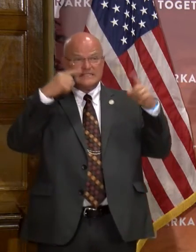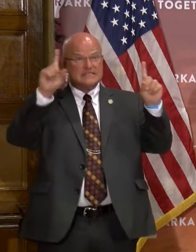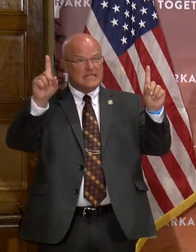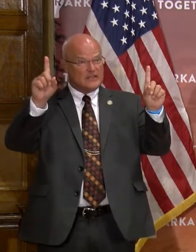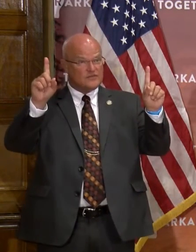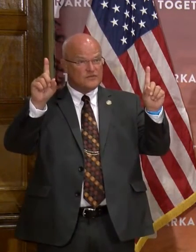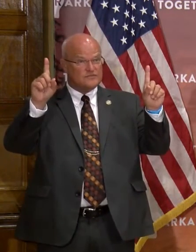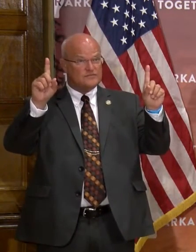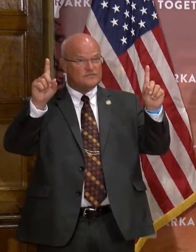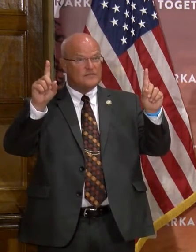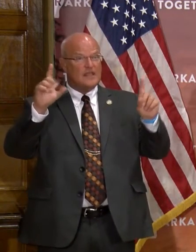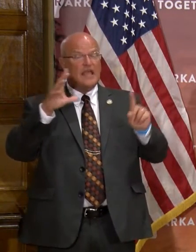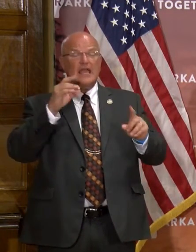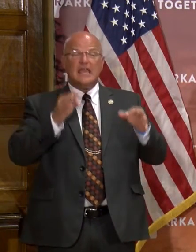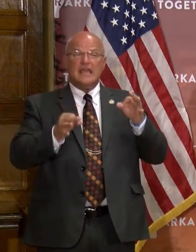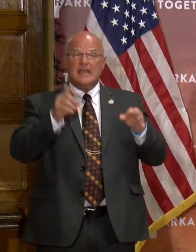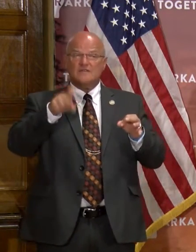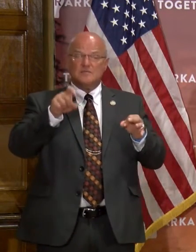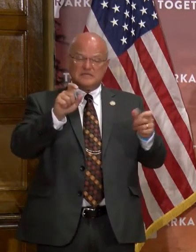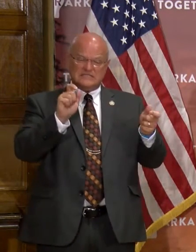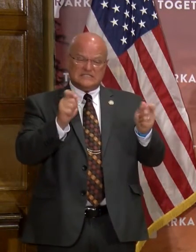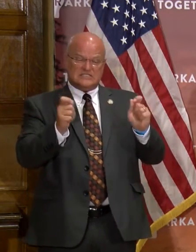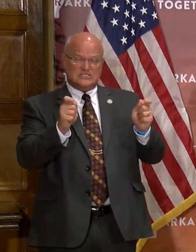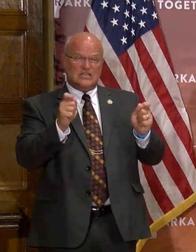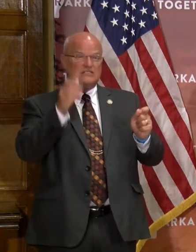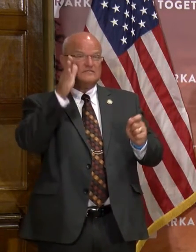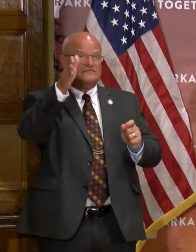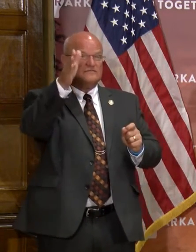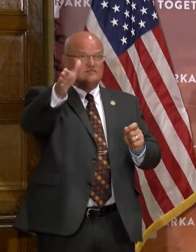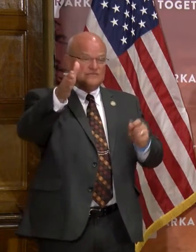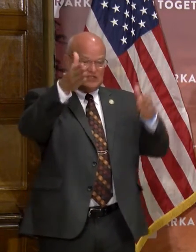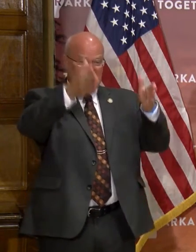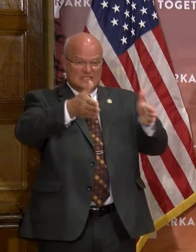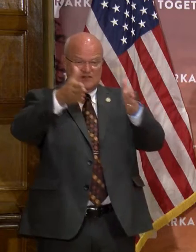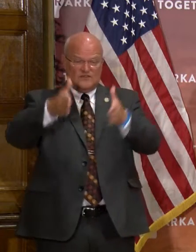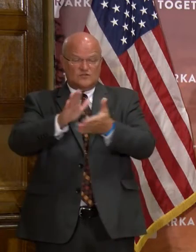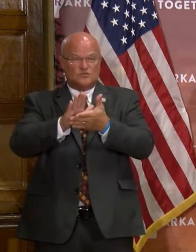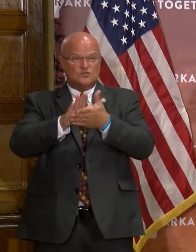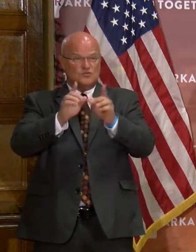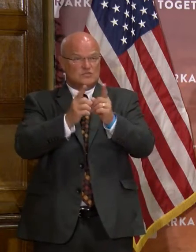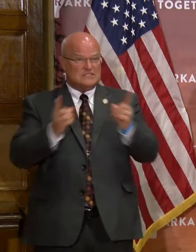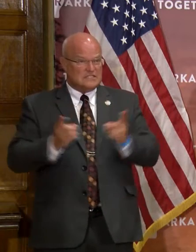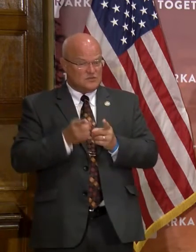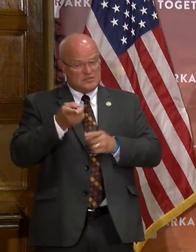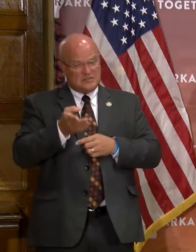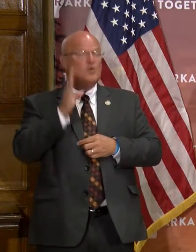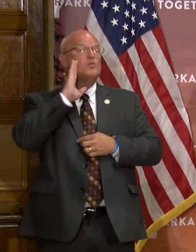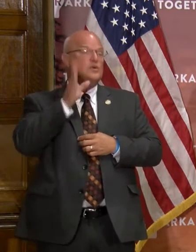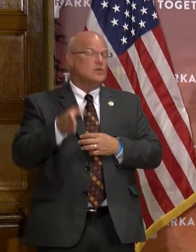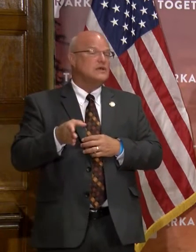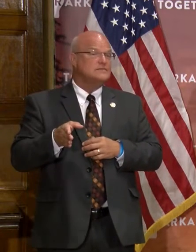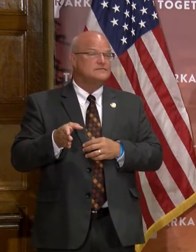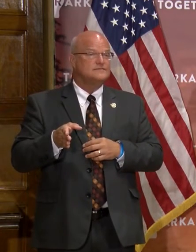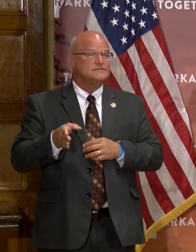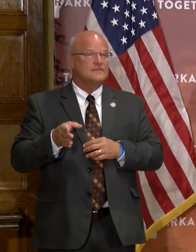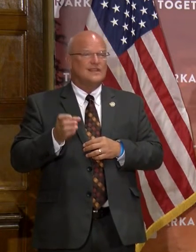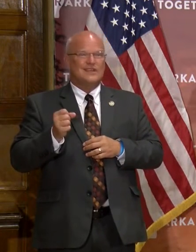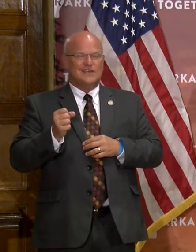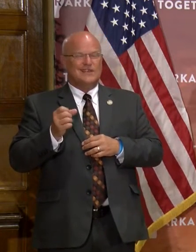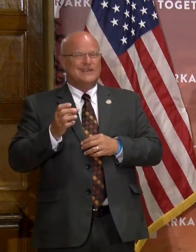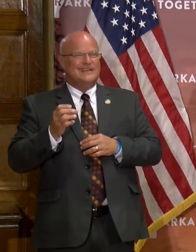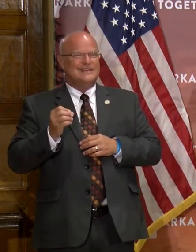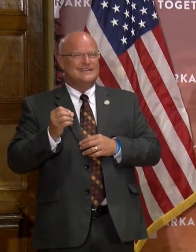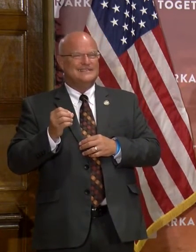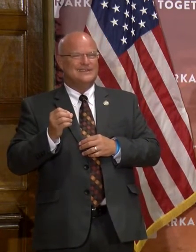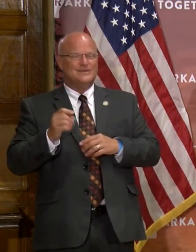successful, and if we have to adjust down the road in individual school districts, we will do that. And so